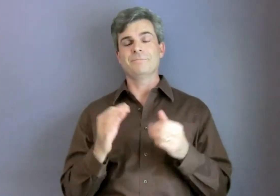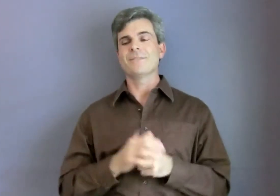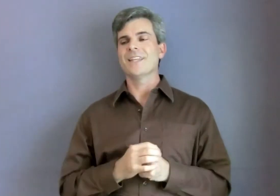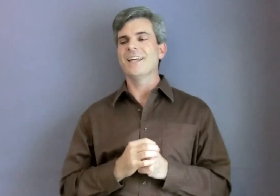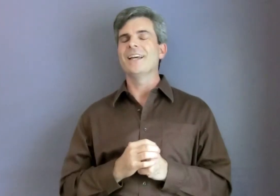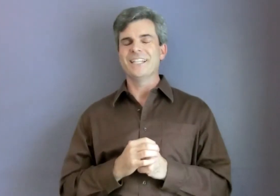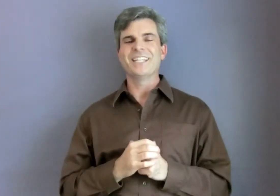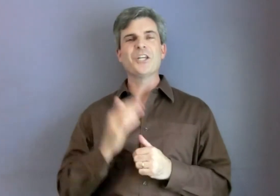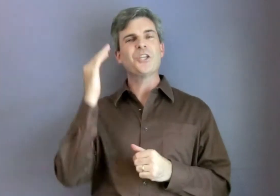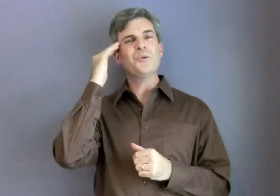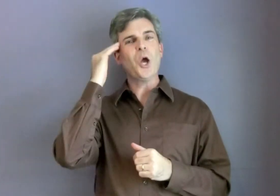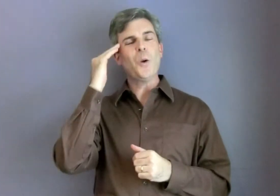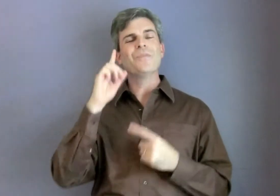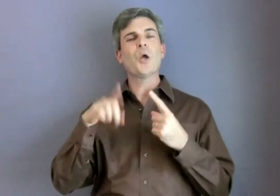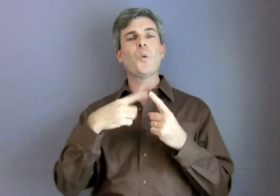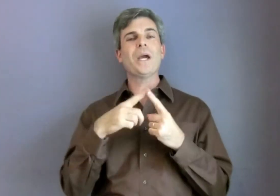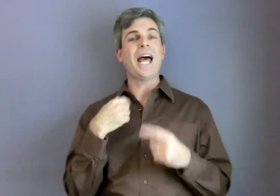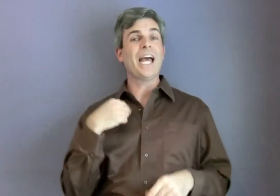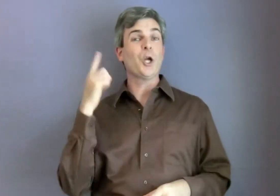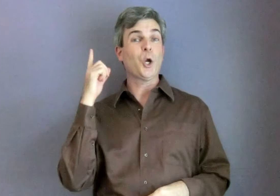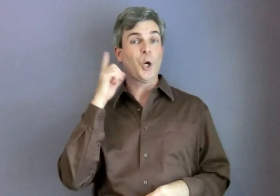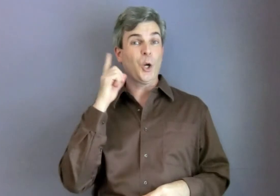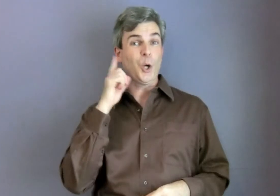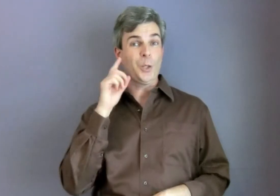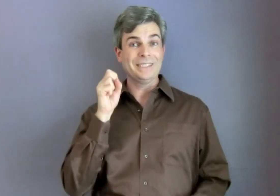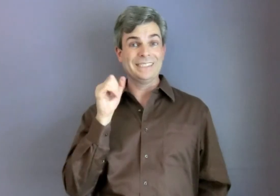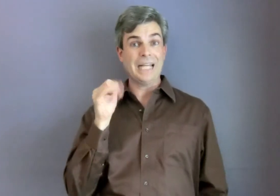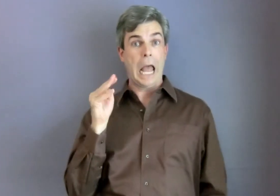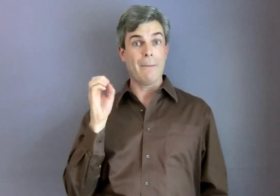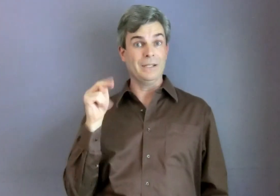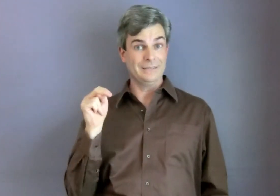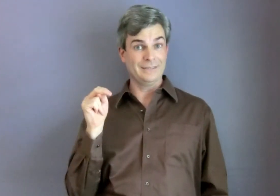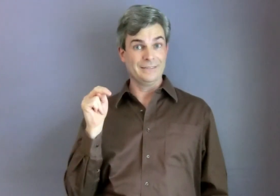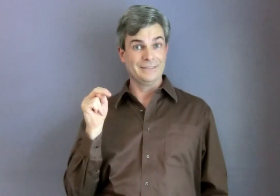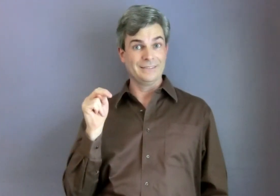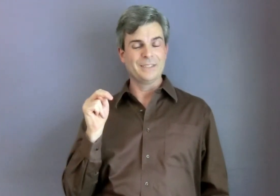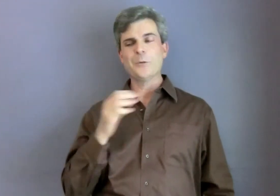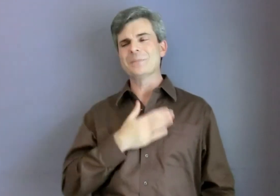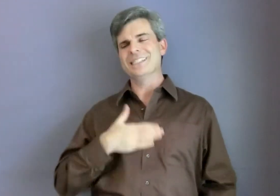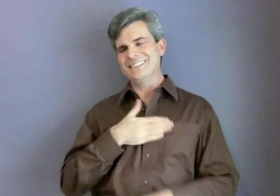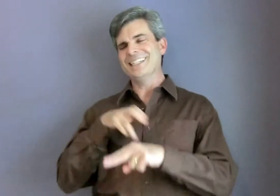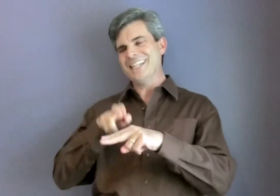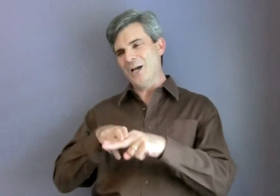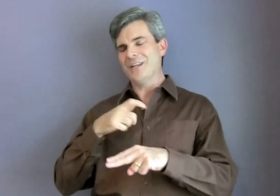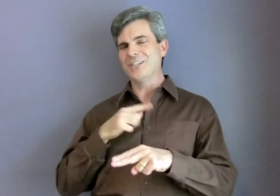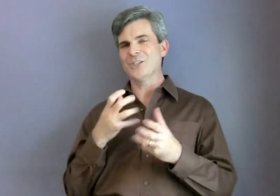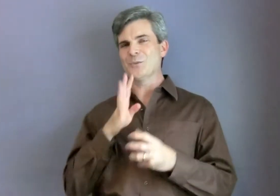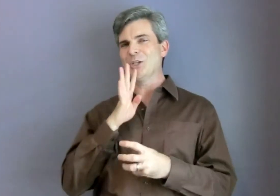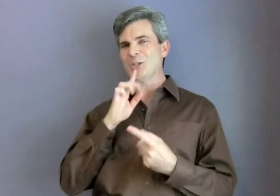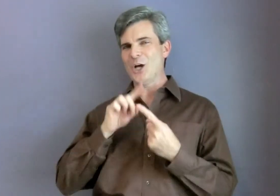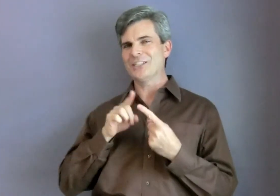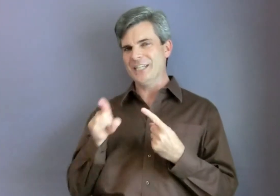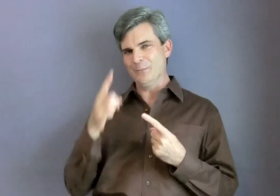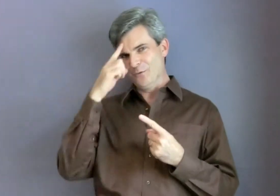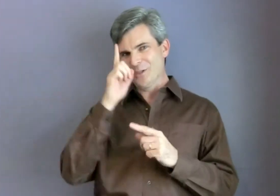when I heard Simon's, please sit down. I just want to talk to him for a second. When I read his